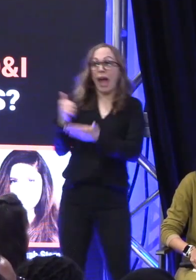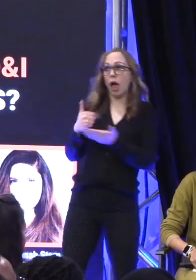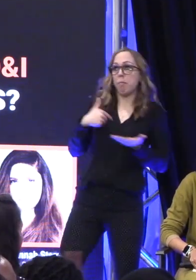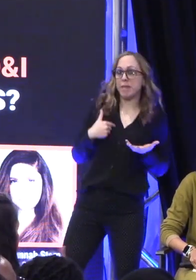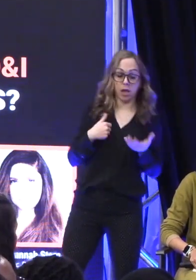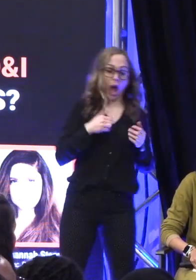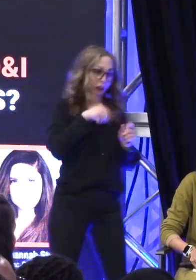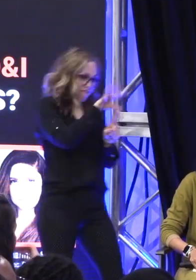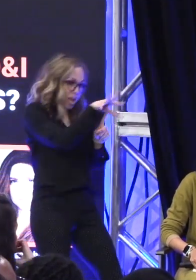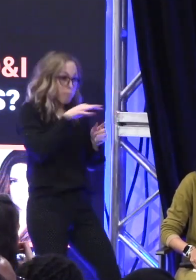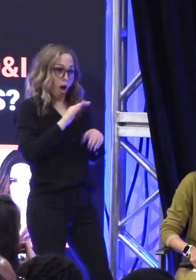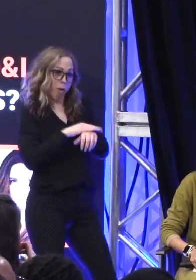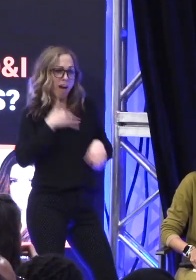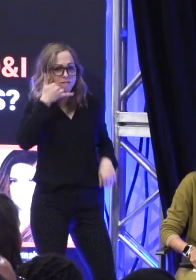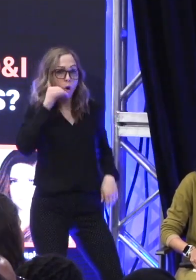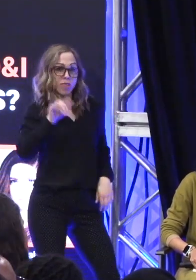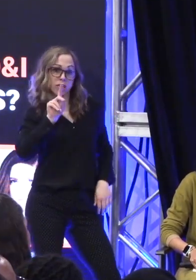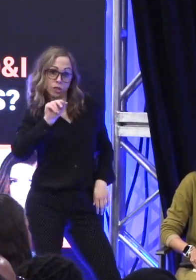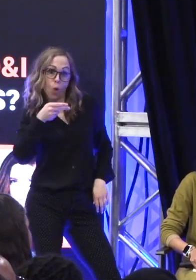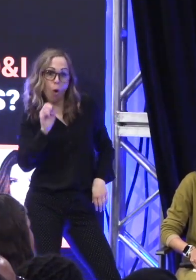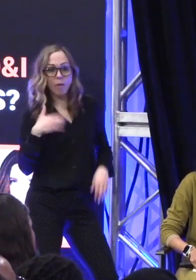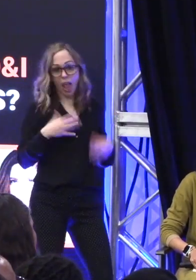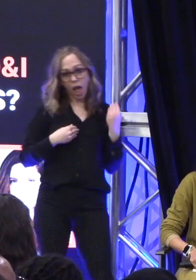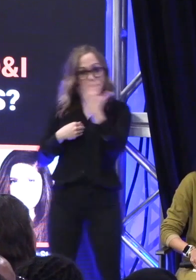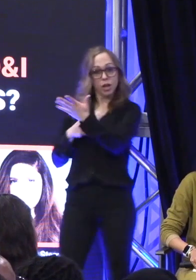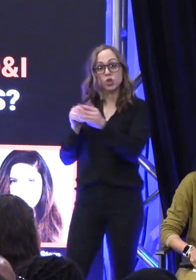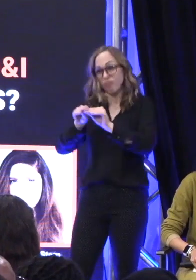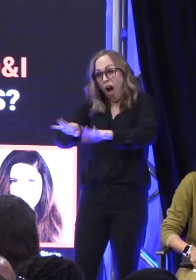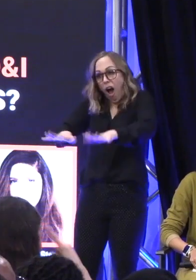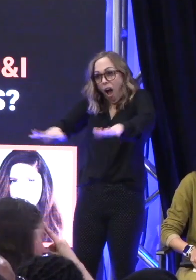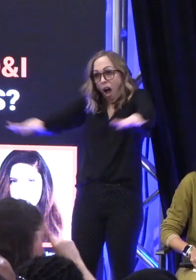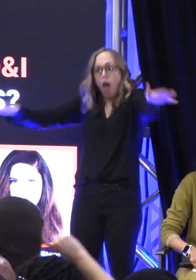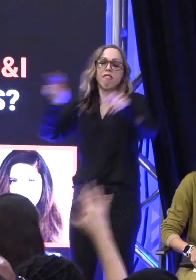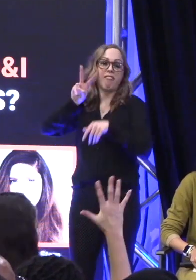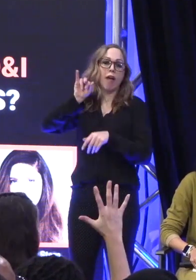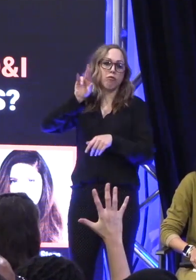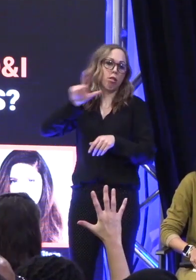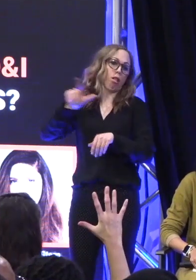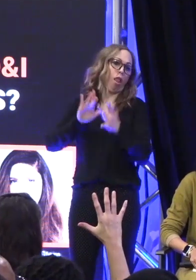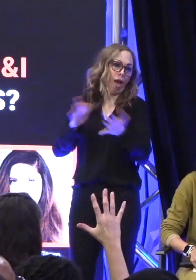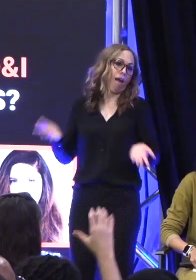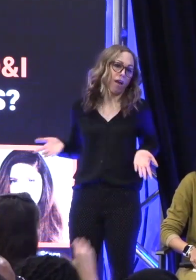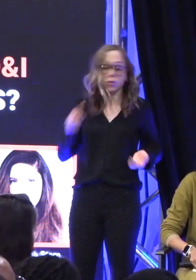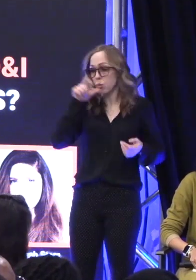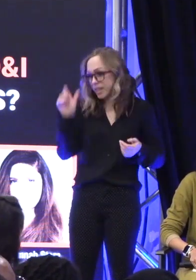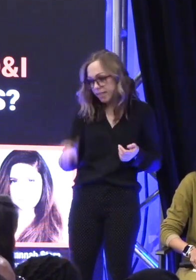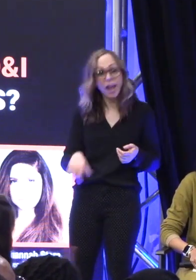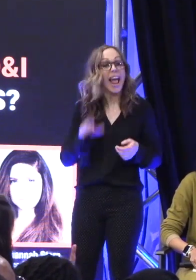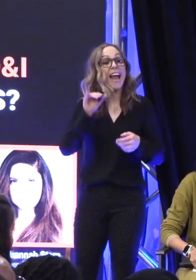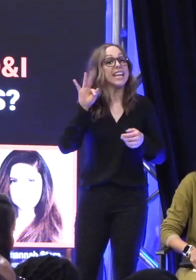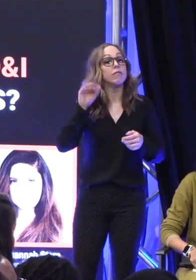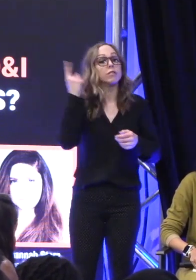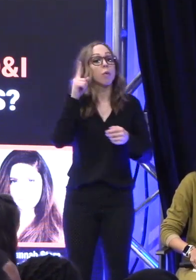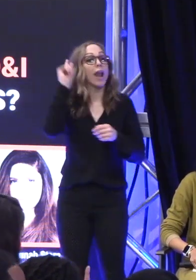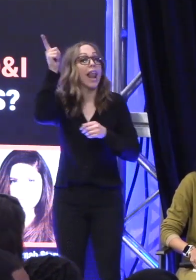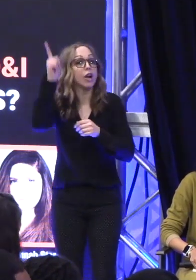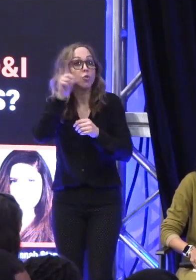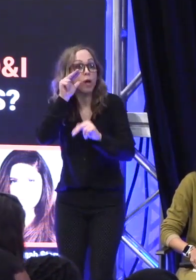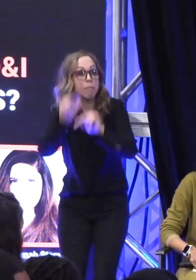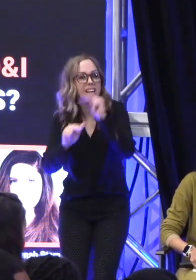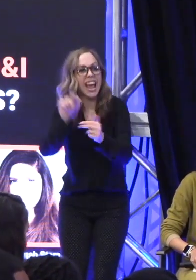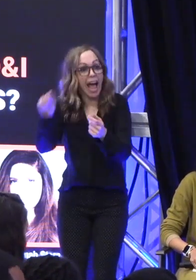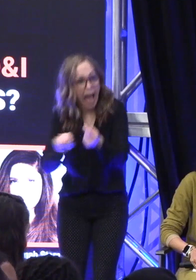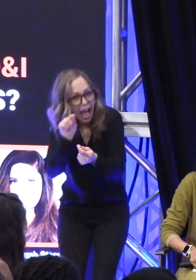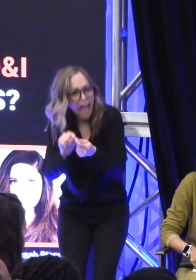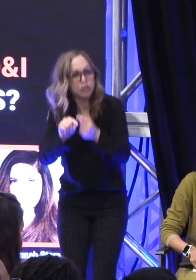my phone that's dope and put it out to an audience of literally a billion people online. And if someone ever gets around to building an actual